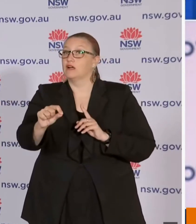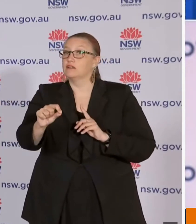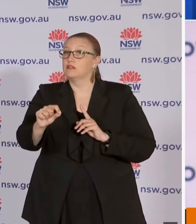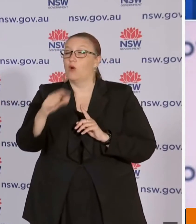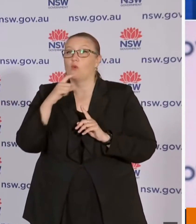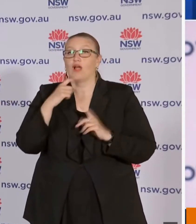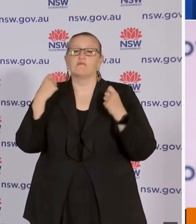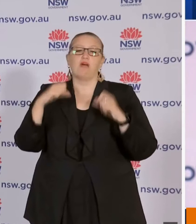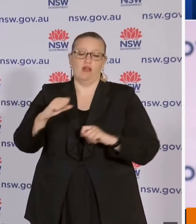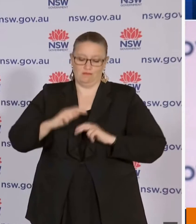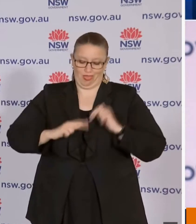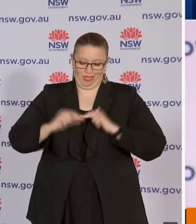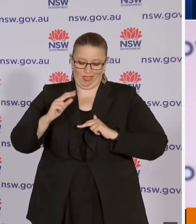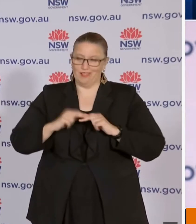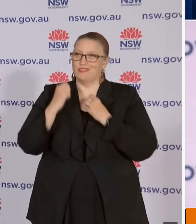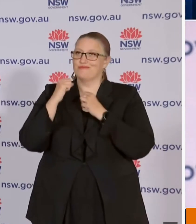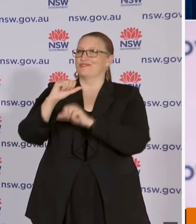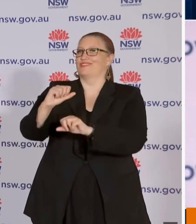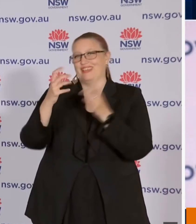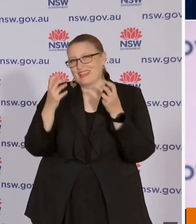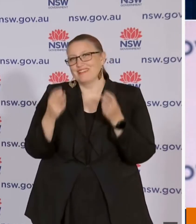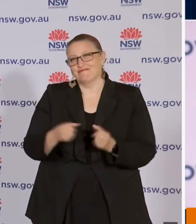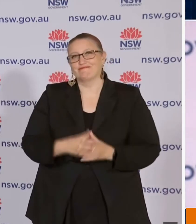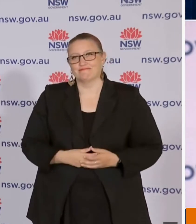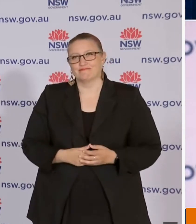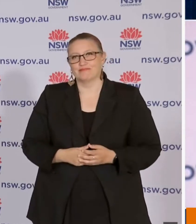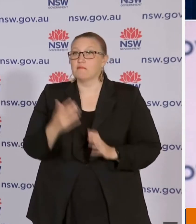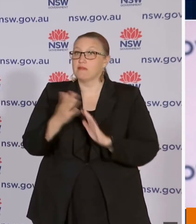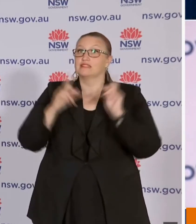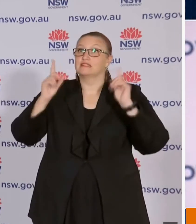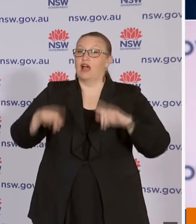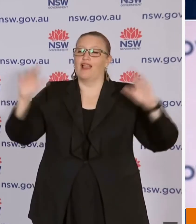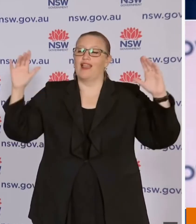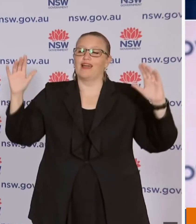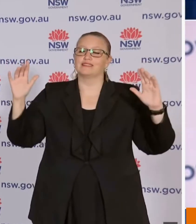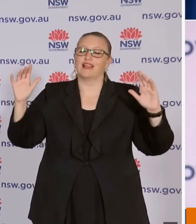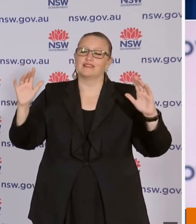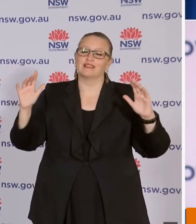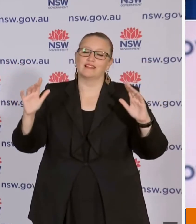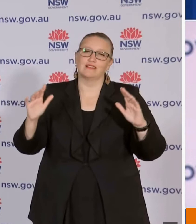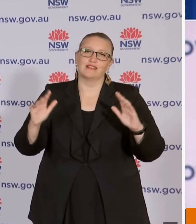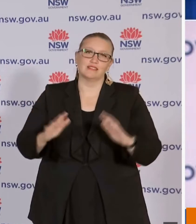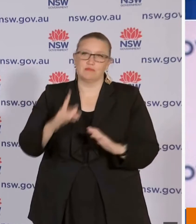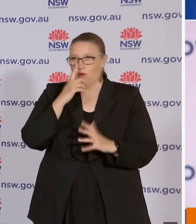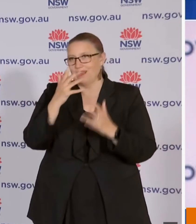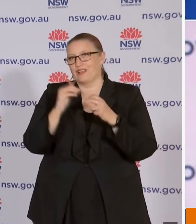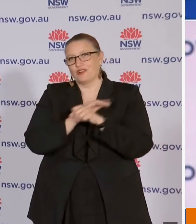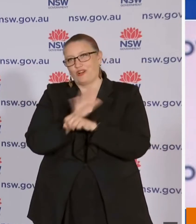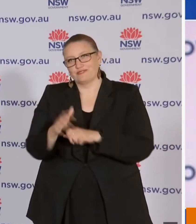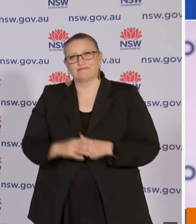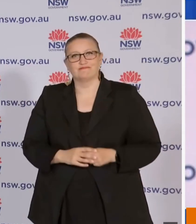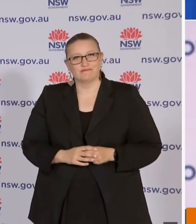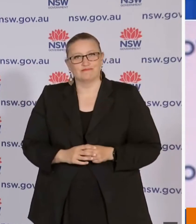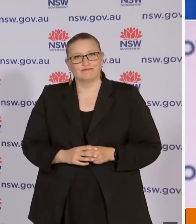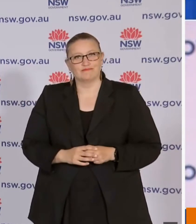And so when you assume the number of cases that keep going up every week, and that's expected with the Delta